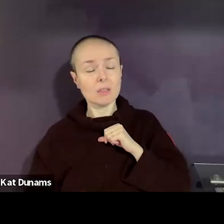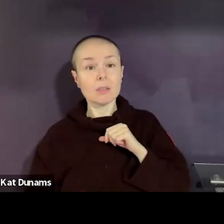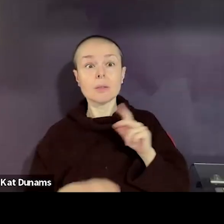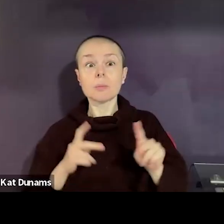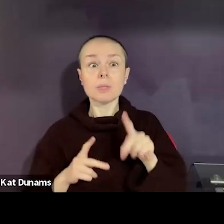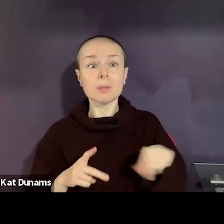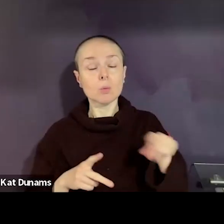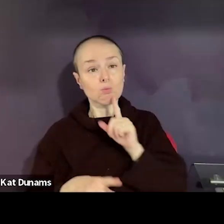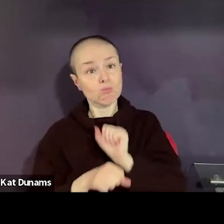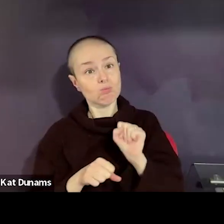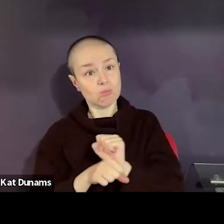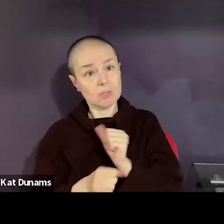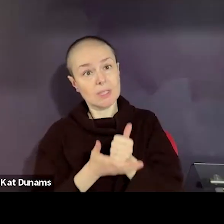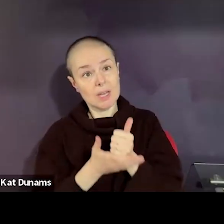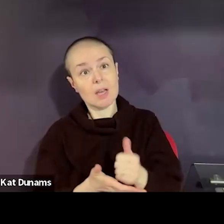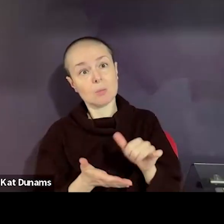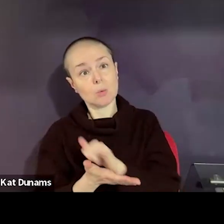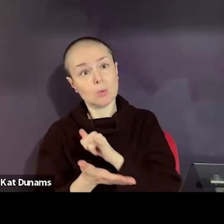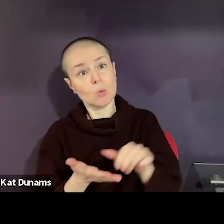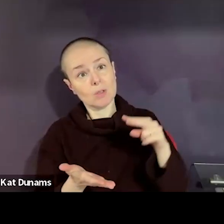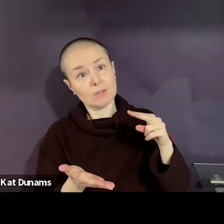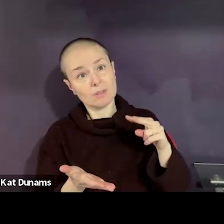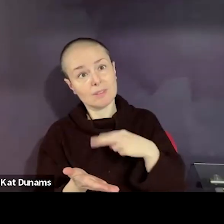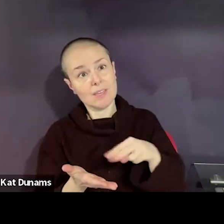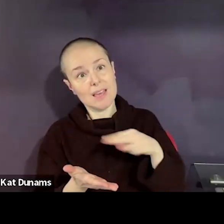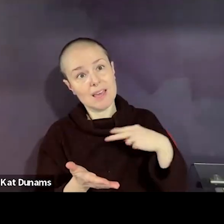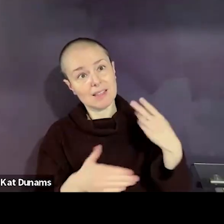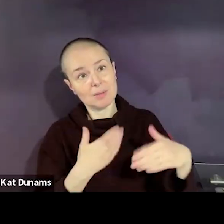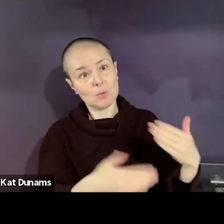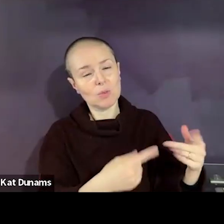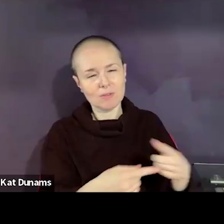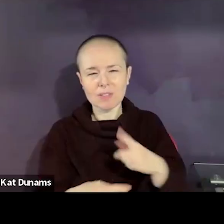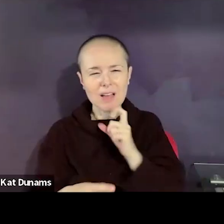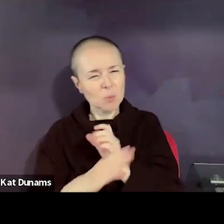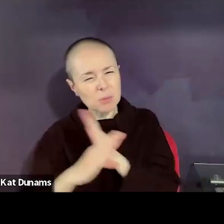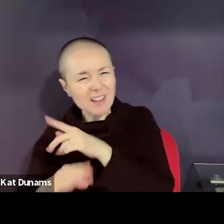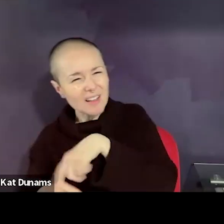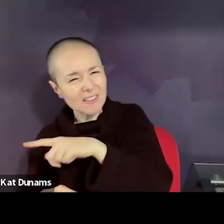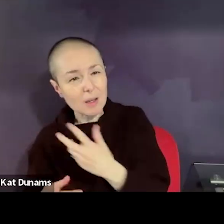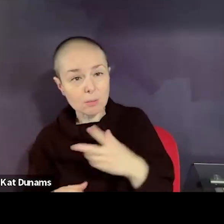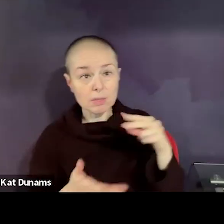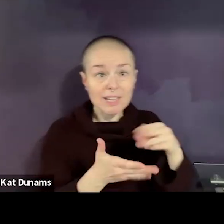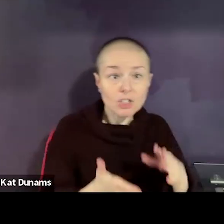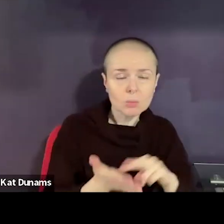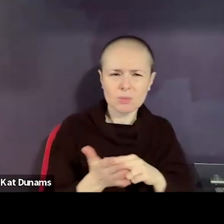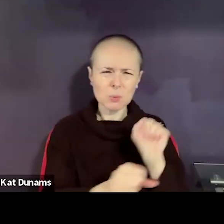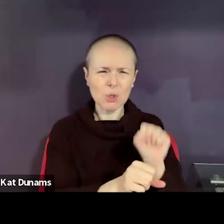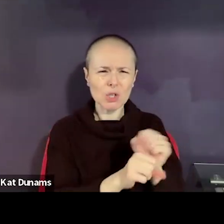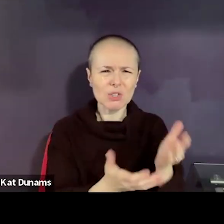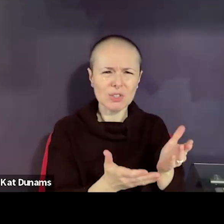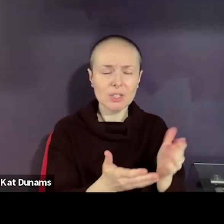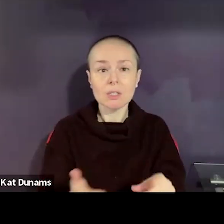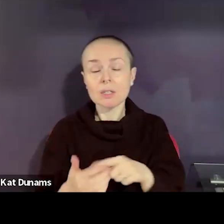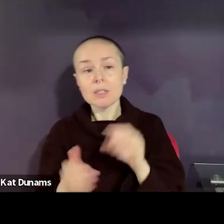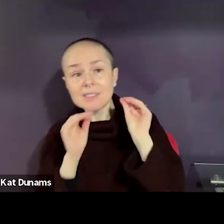New York City dance move deserve to be protected. If you're a dancer, you're a worker. If you teach, choreograph,